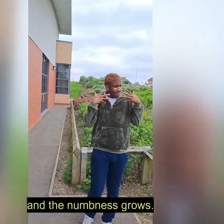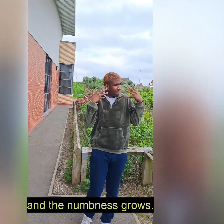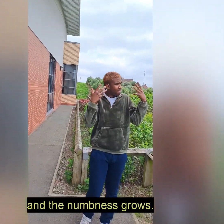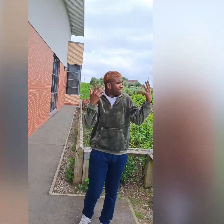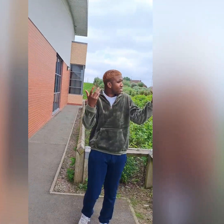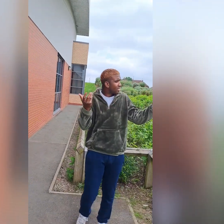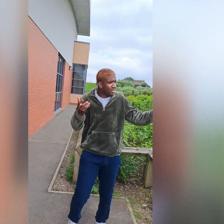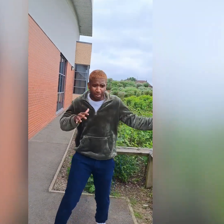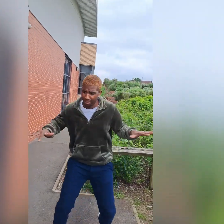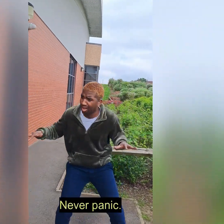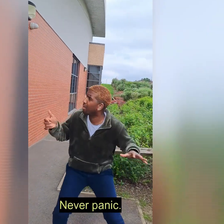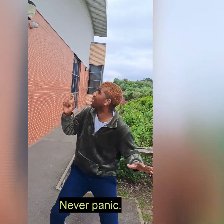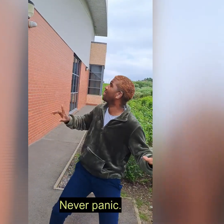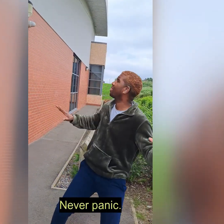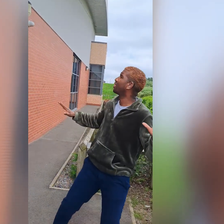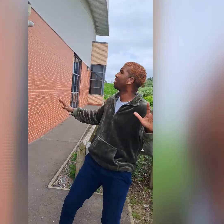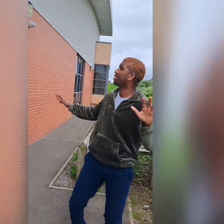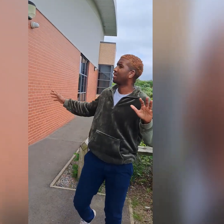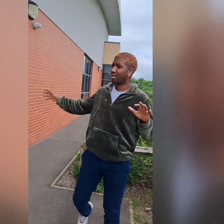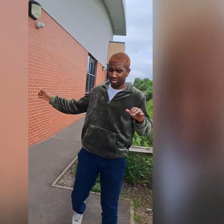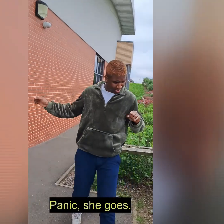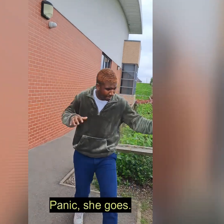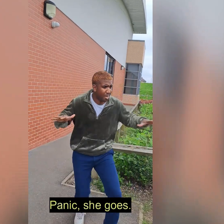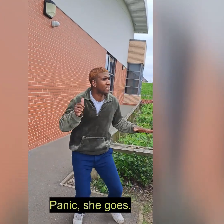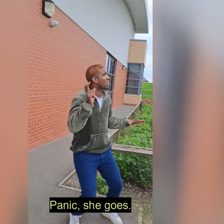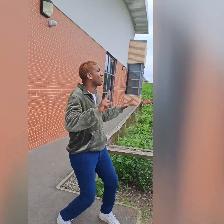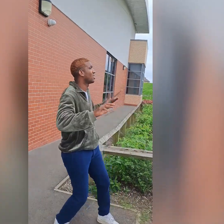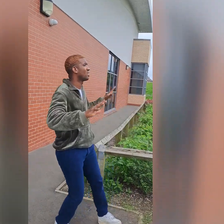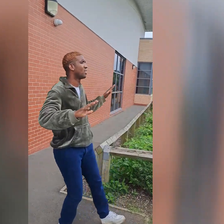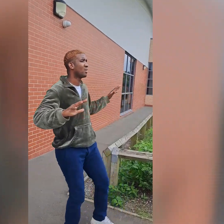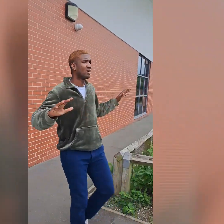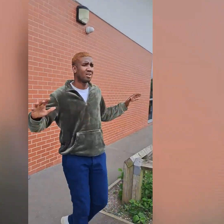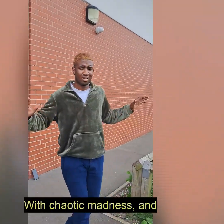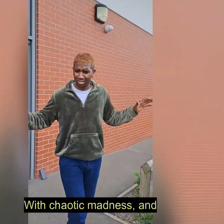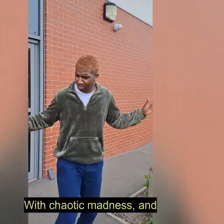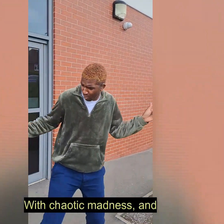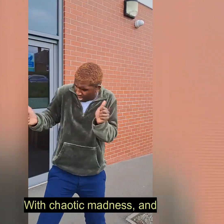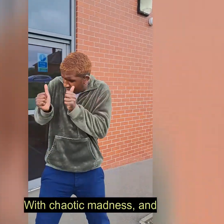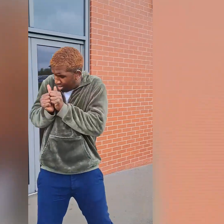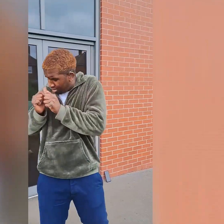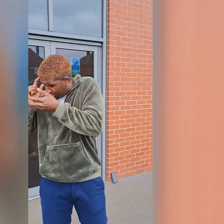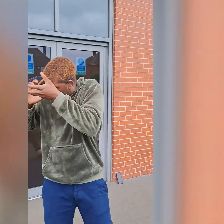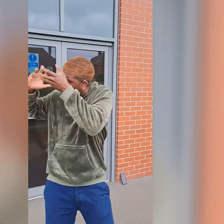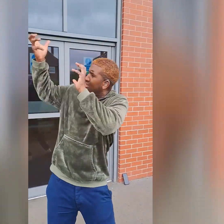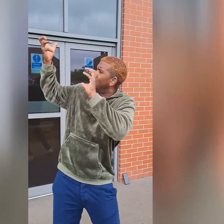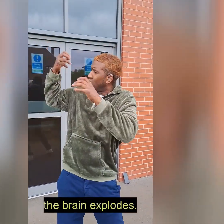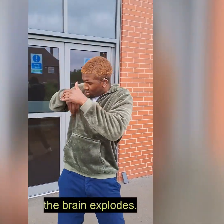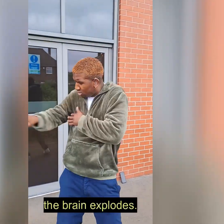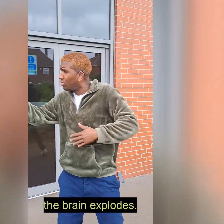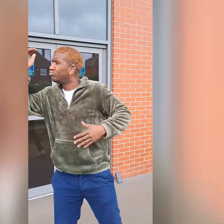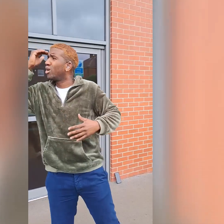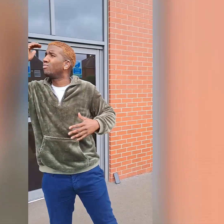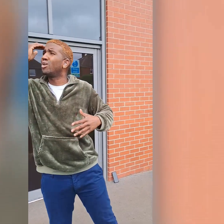numbness grows. Never panic. Panic she goes. With chaotic madness, the